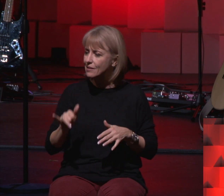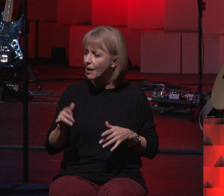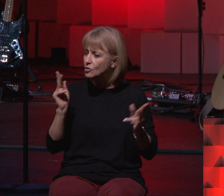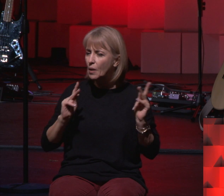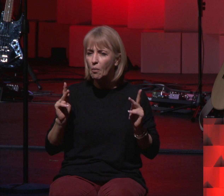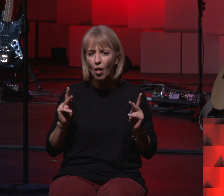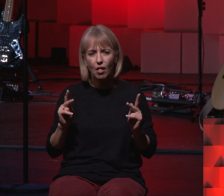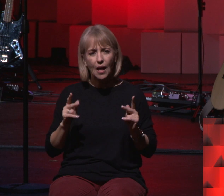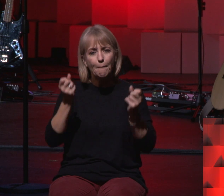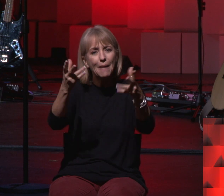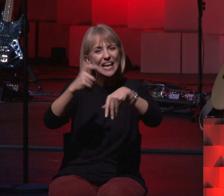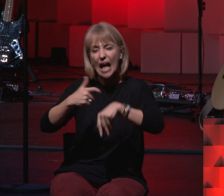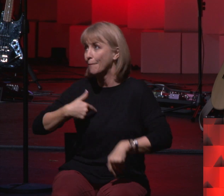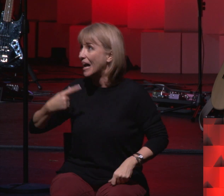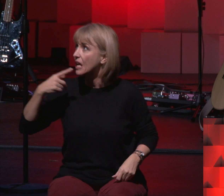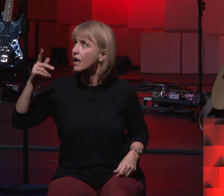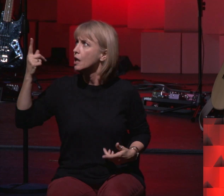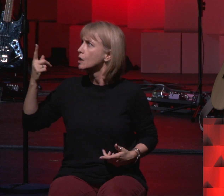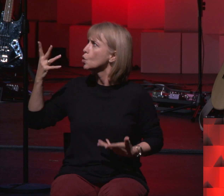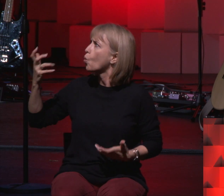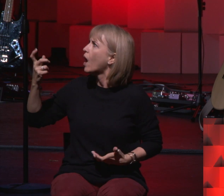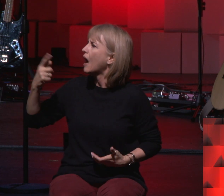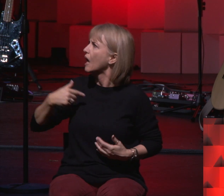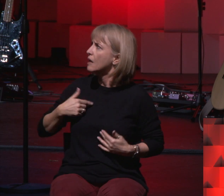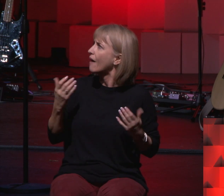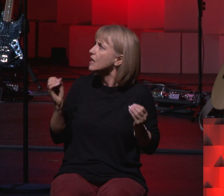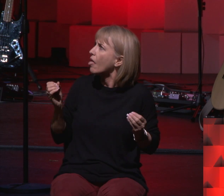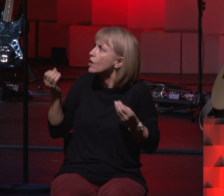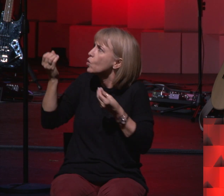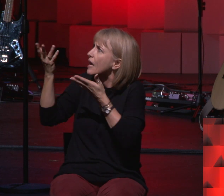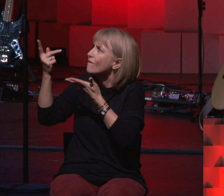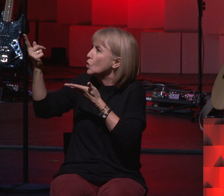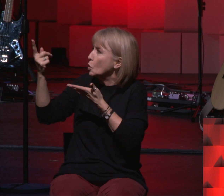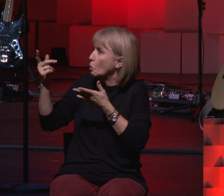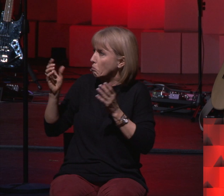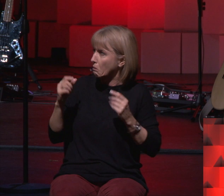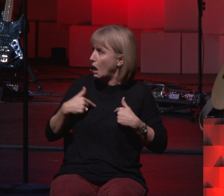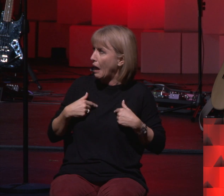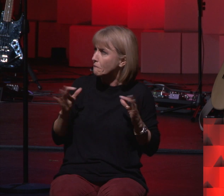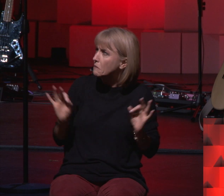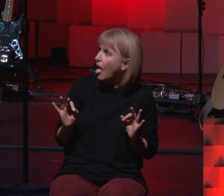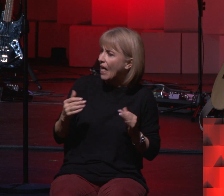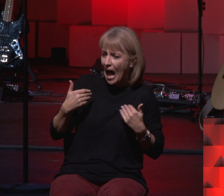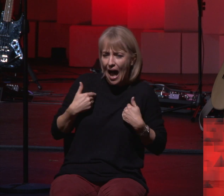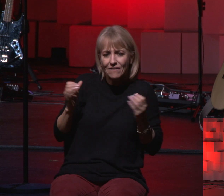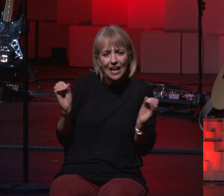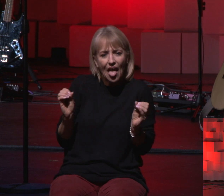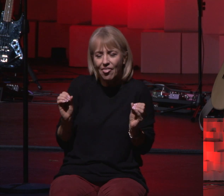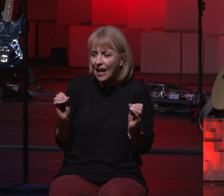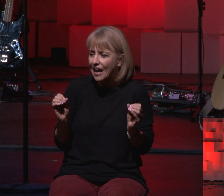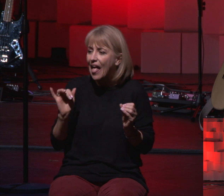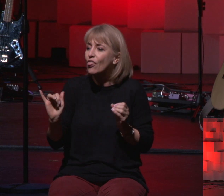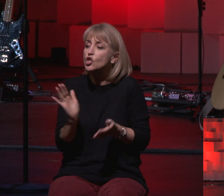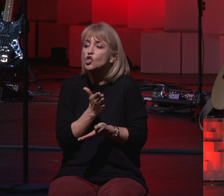have anything to offer you. I don't have anything significant or anything important. But how God used this little boy. The words of the song, Ordinary People, says